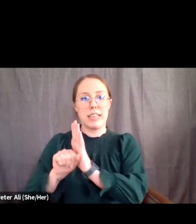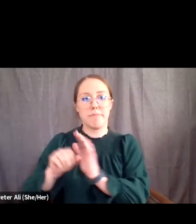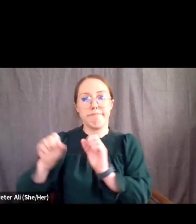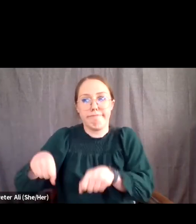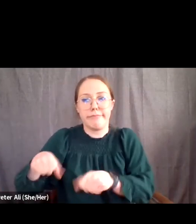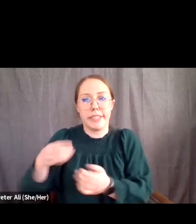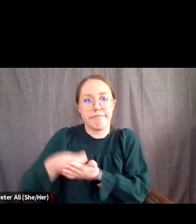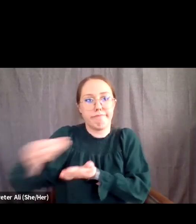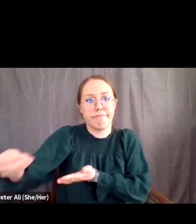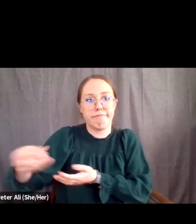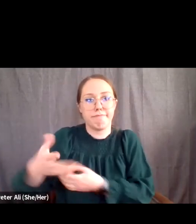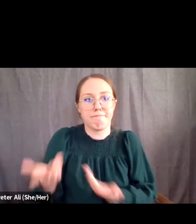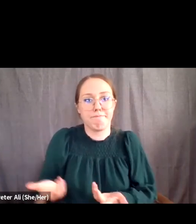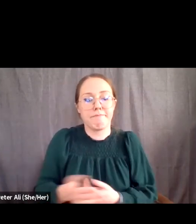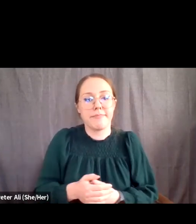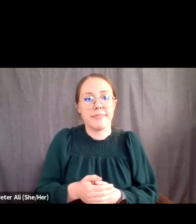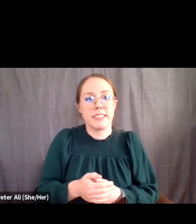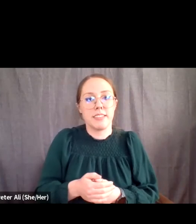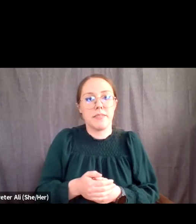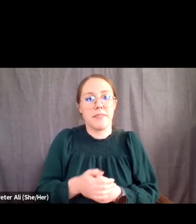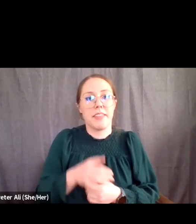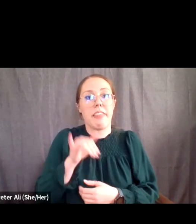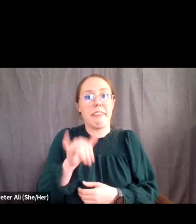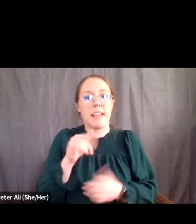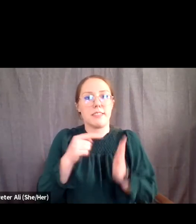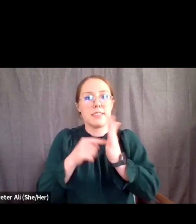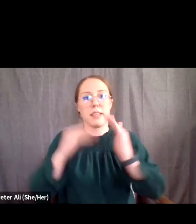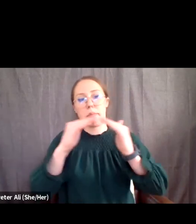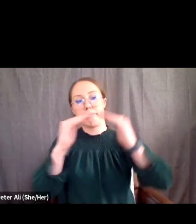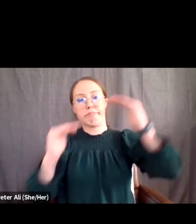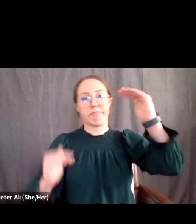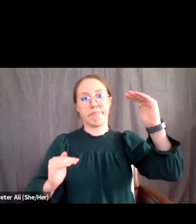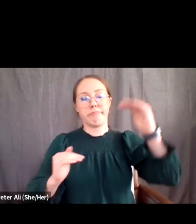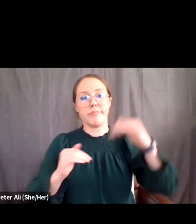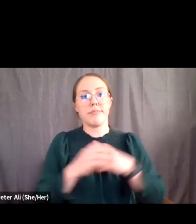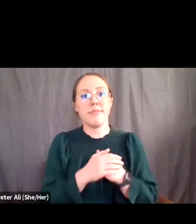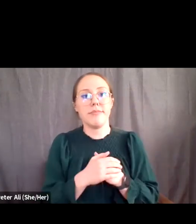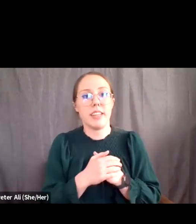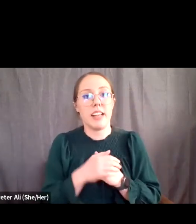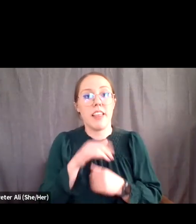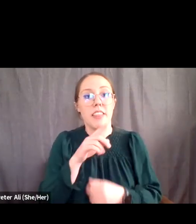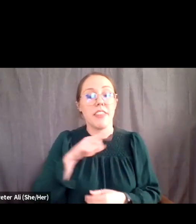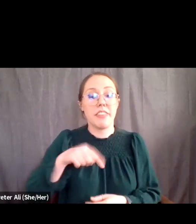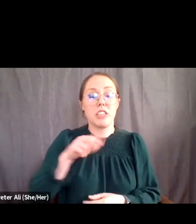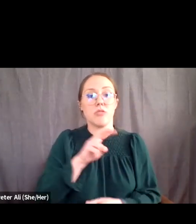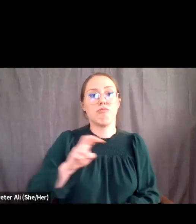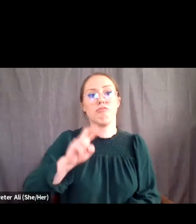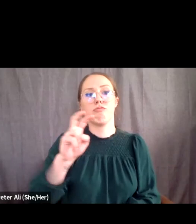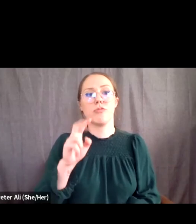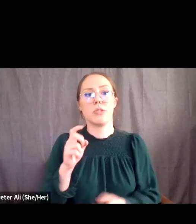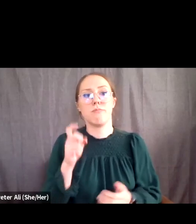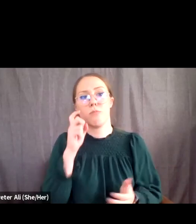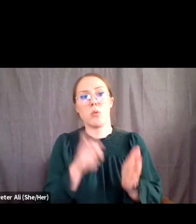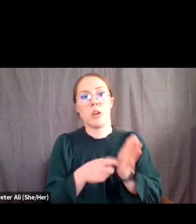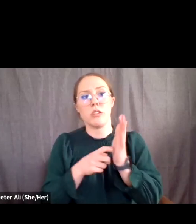arts equity look like? If nothing else, this new journey requires, in the words of Toni Morrison,